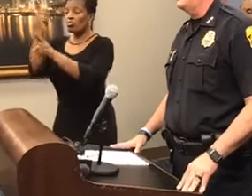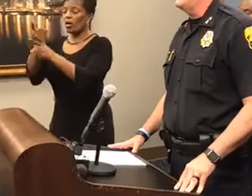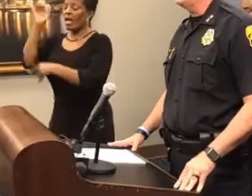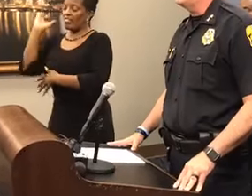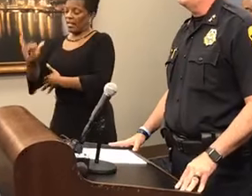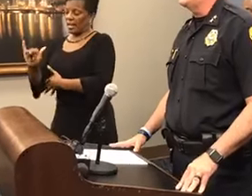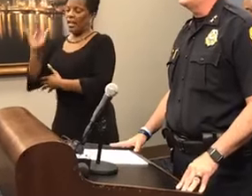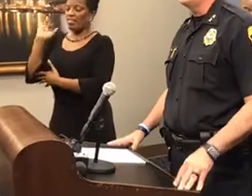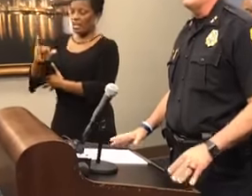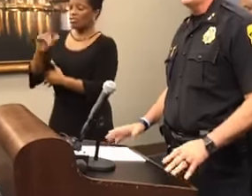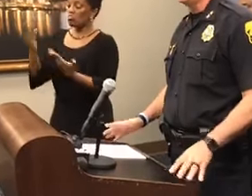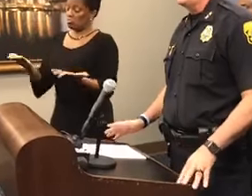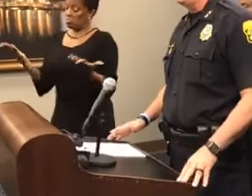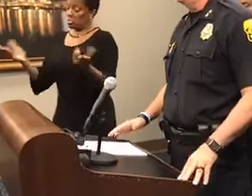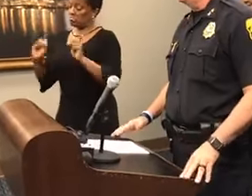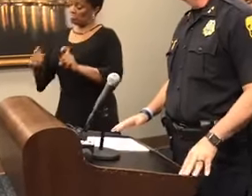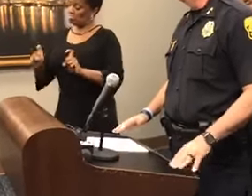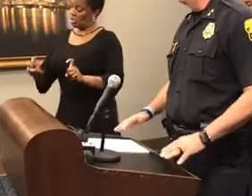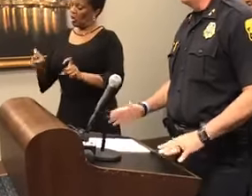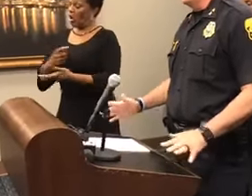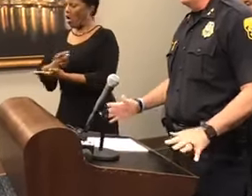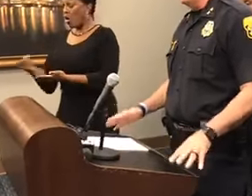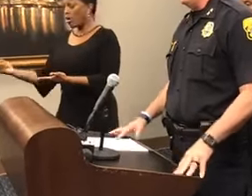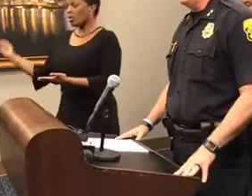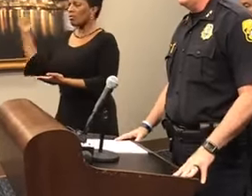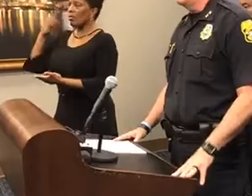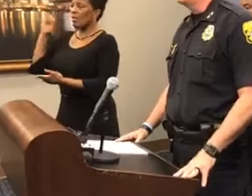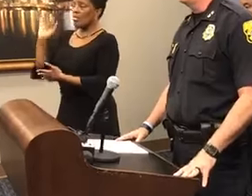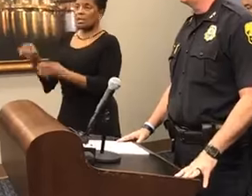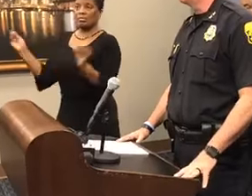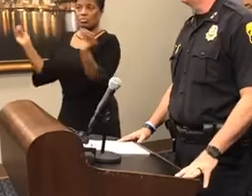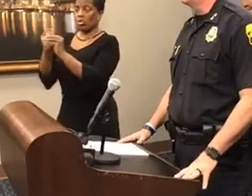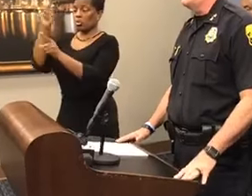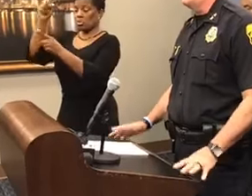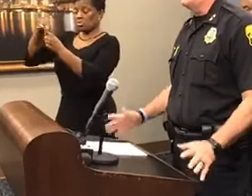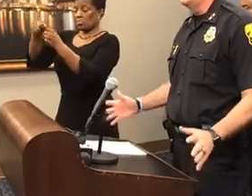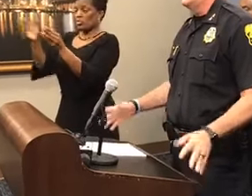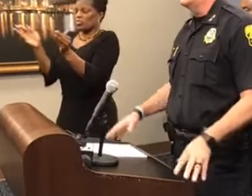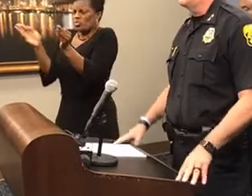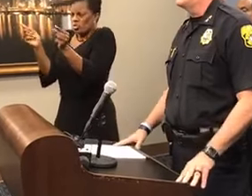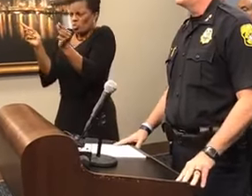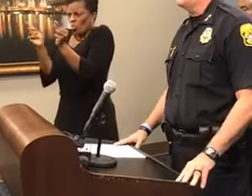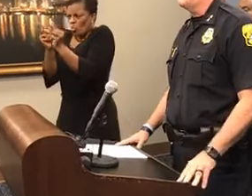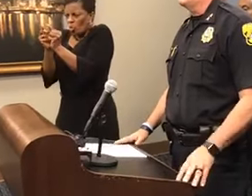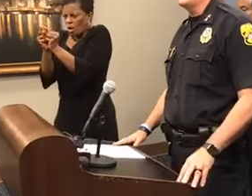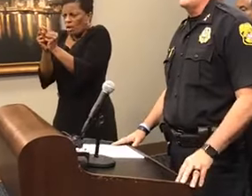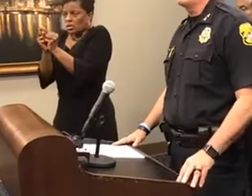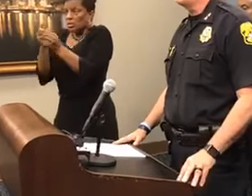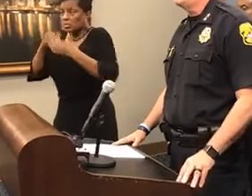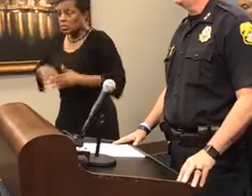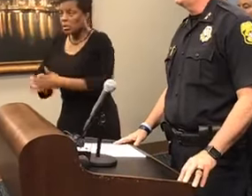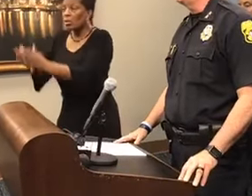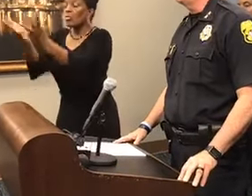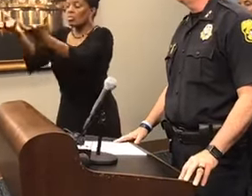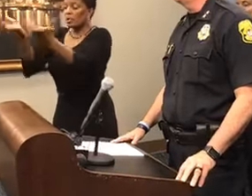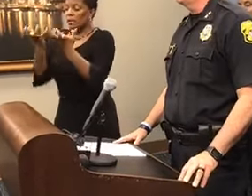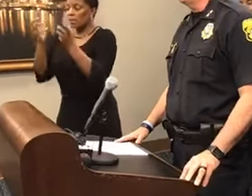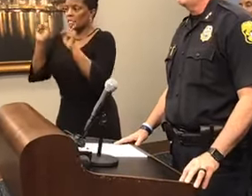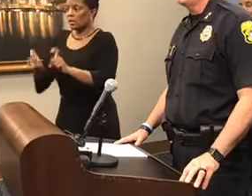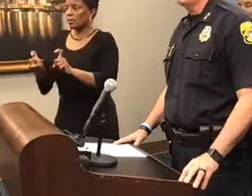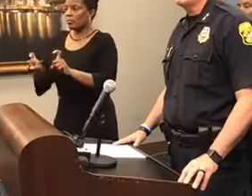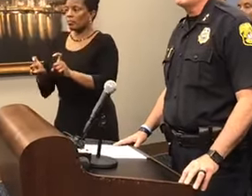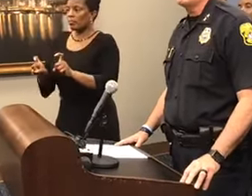and that's what we needed. We had said all along that no tip is too small, and somebody stepped forward and gave us what we needed.